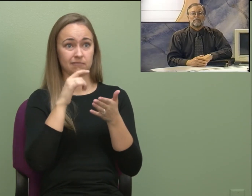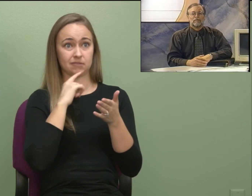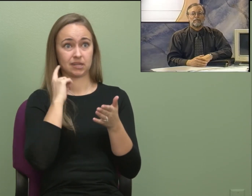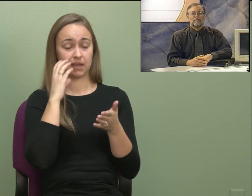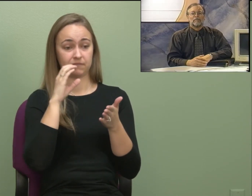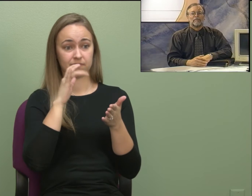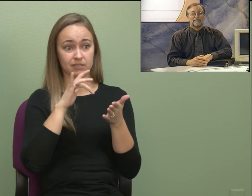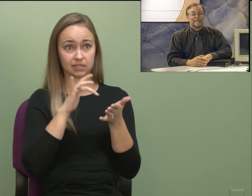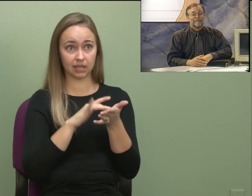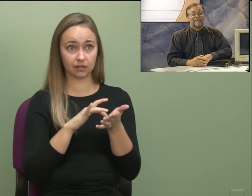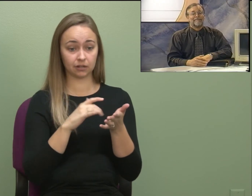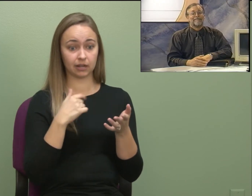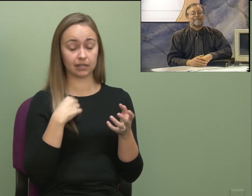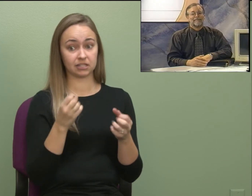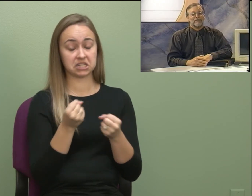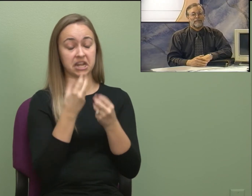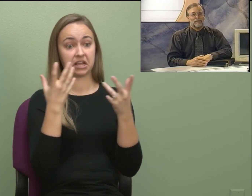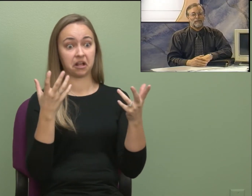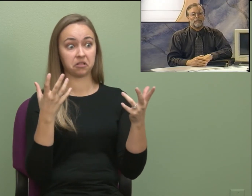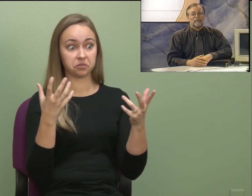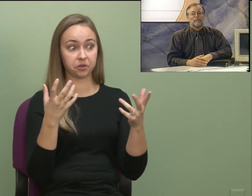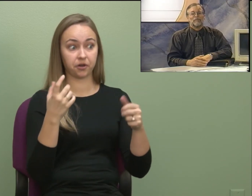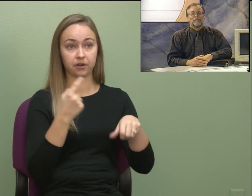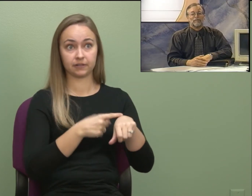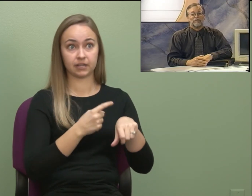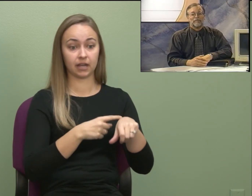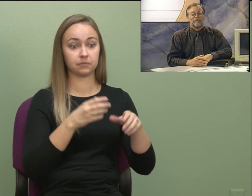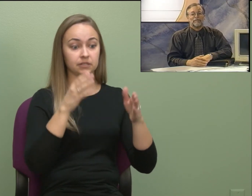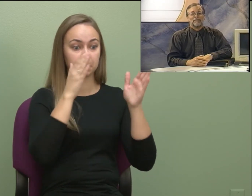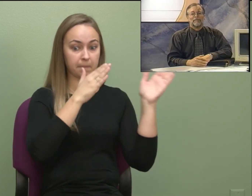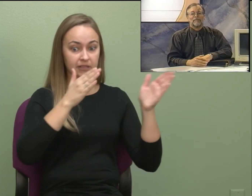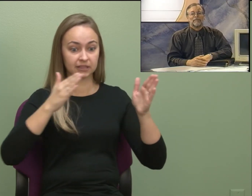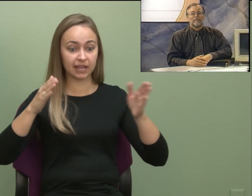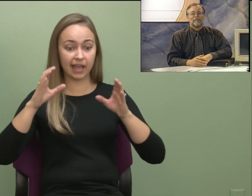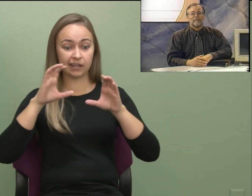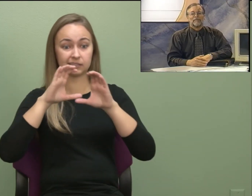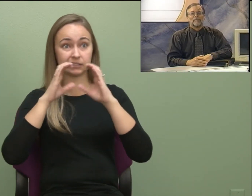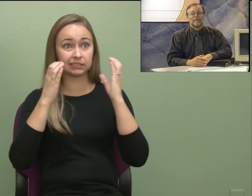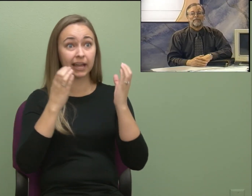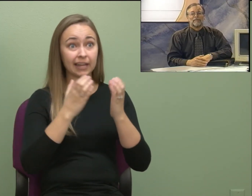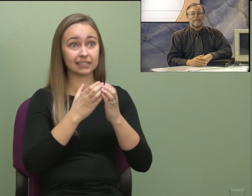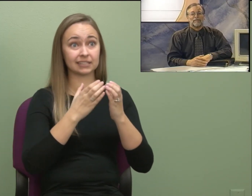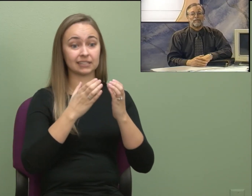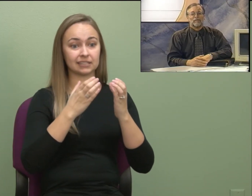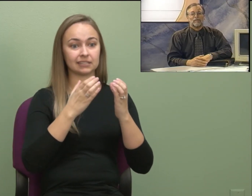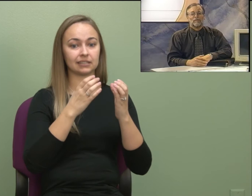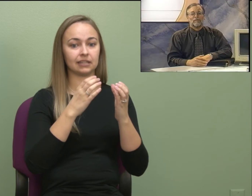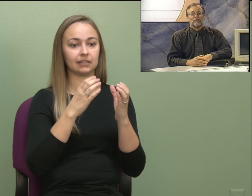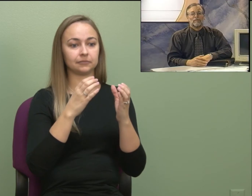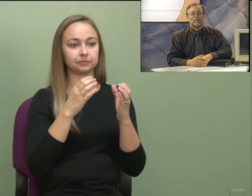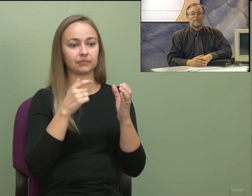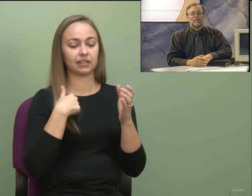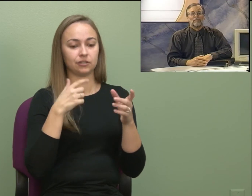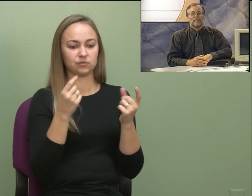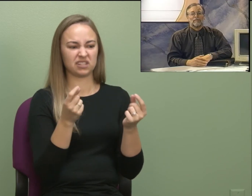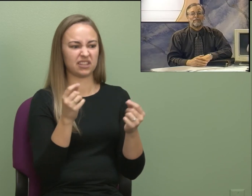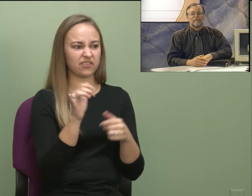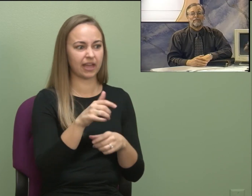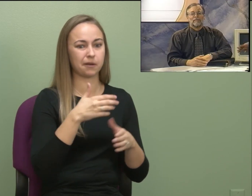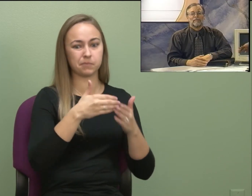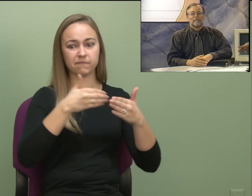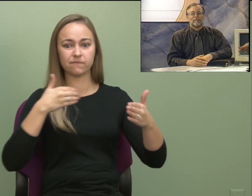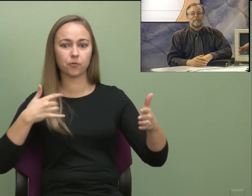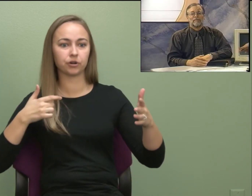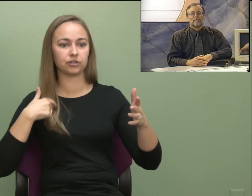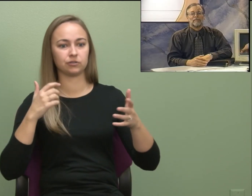just to plan a few classes. But I'm excited because the classes that